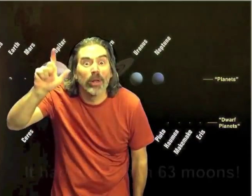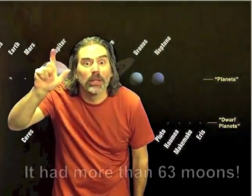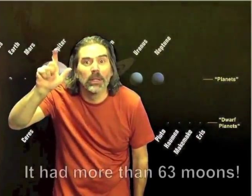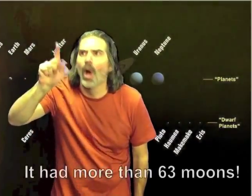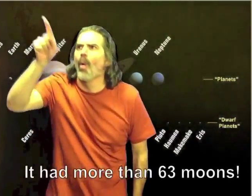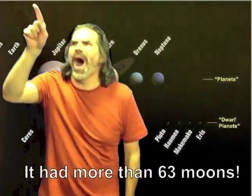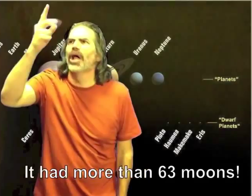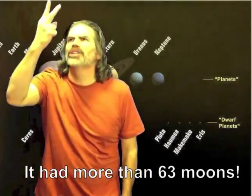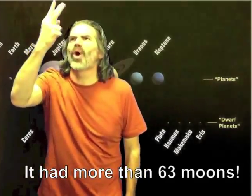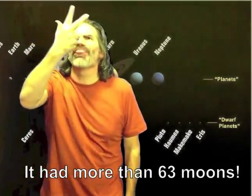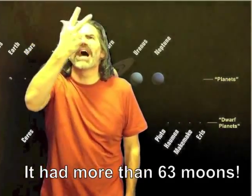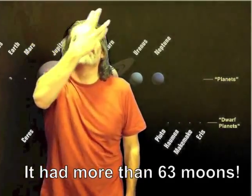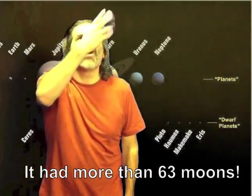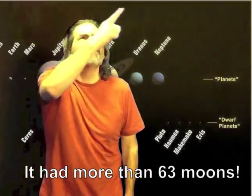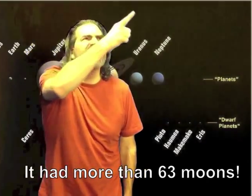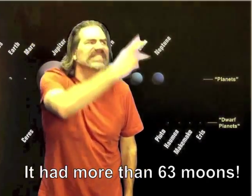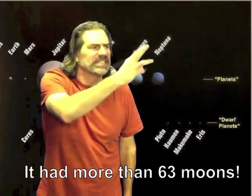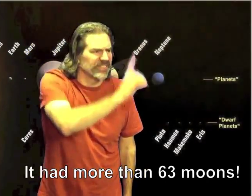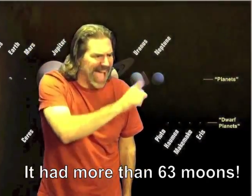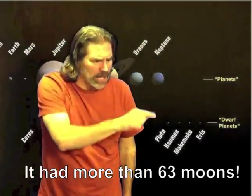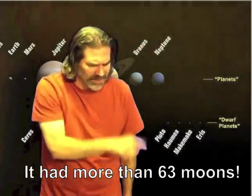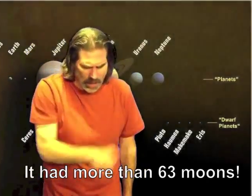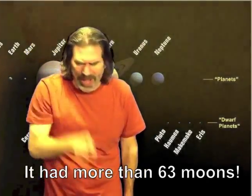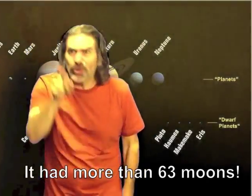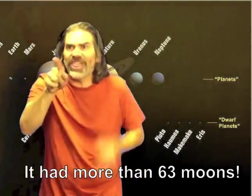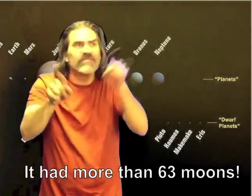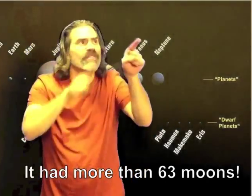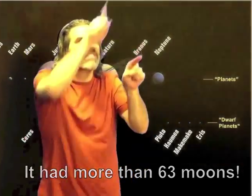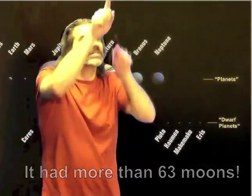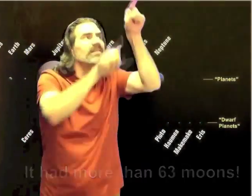It had more than 63 moons.